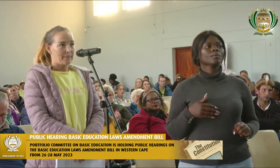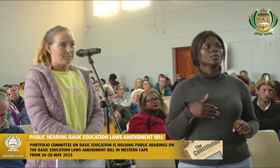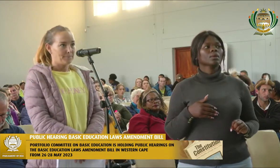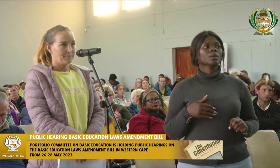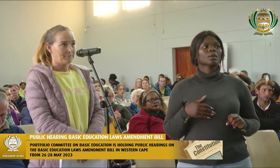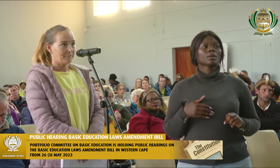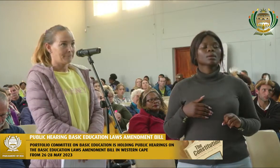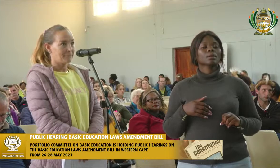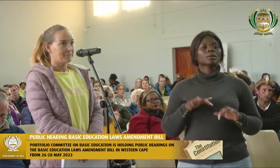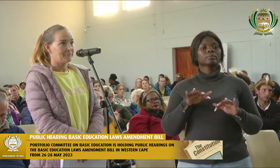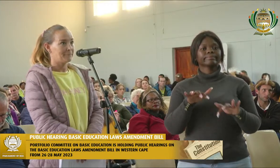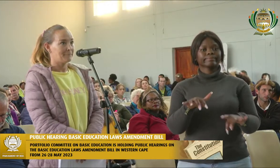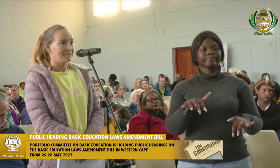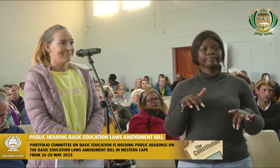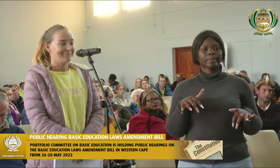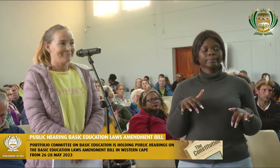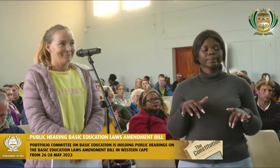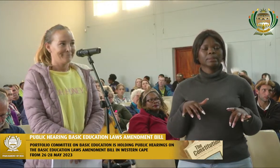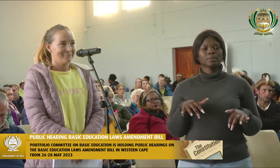Parliament